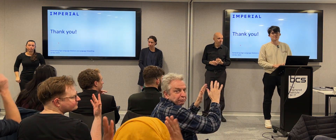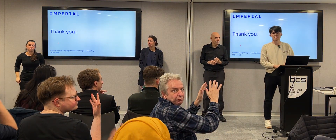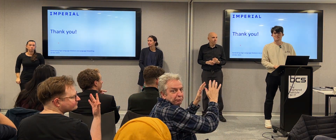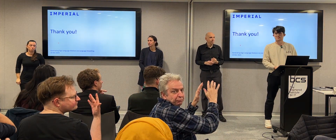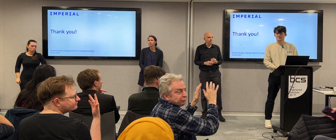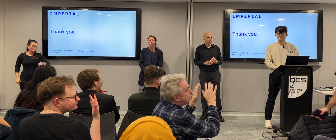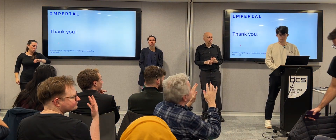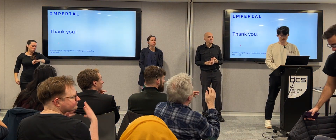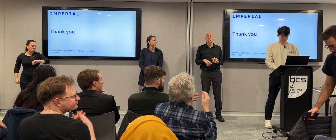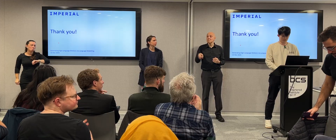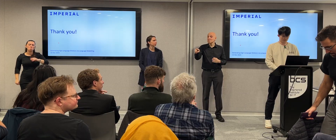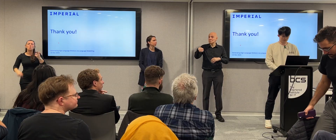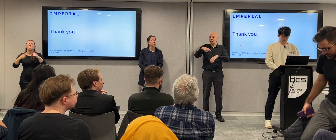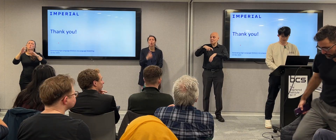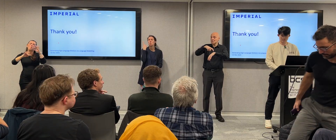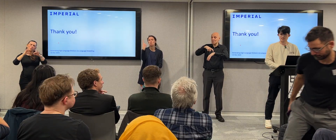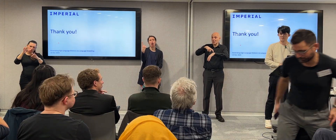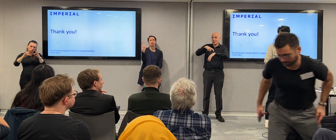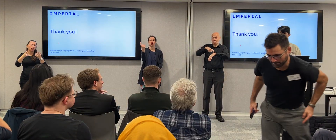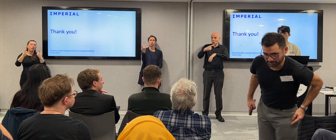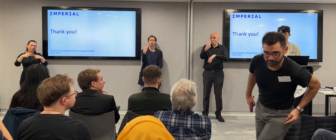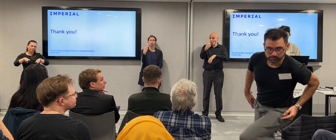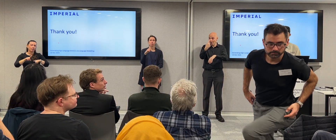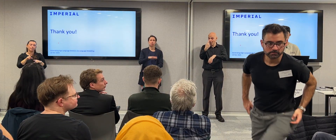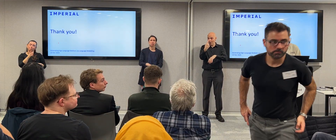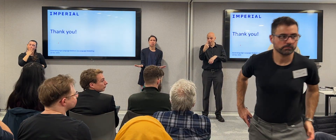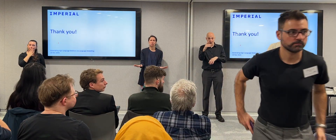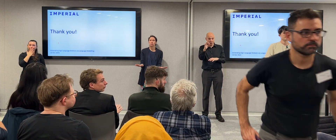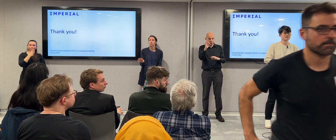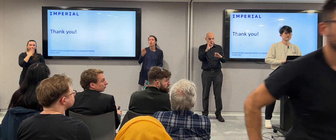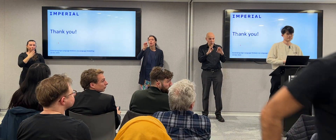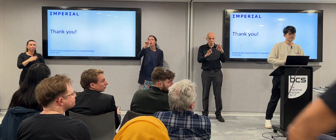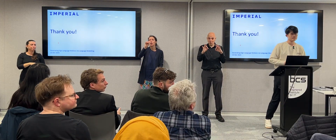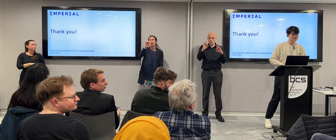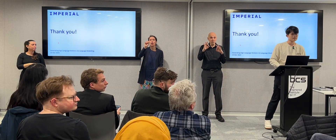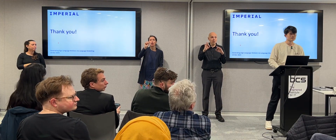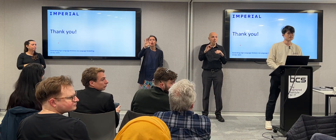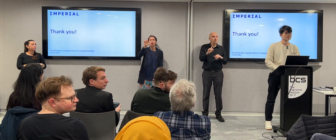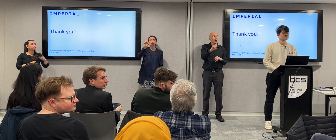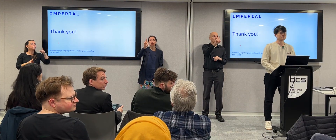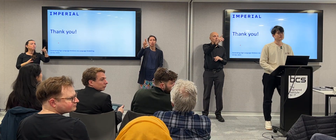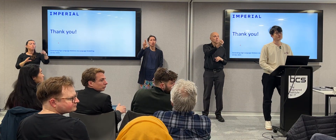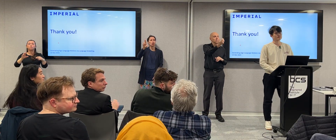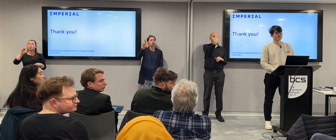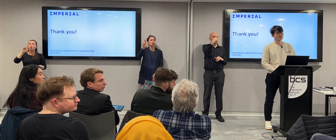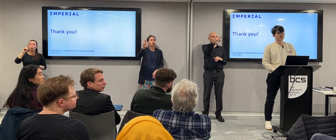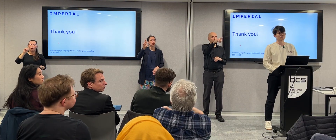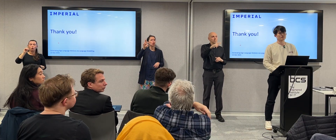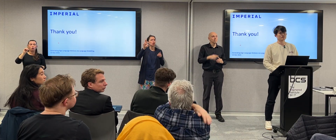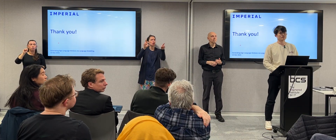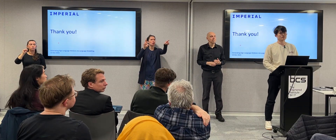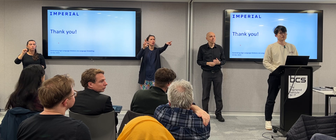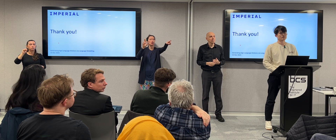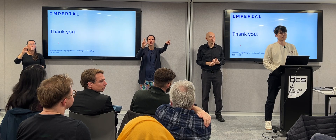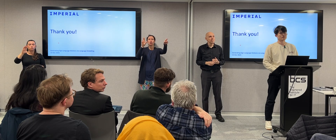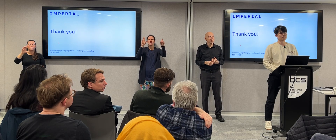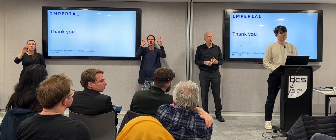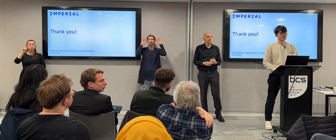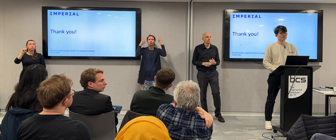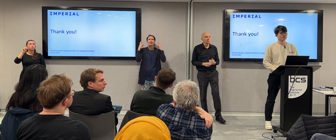We have time for one question. Oscar? I have a question. Very interesting work. Thanks. I have